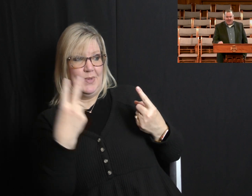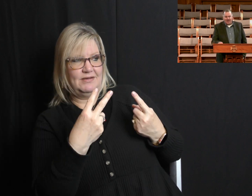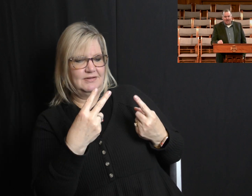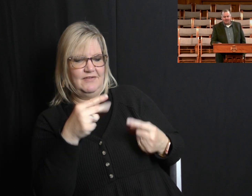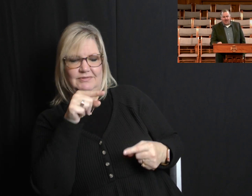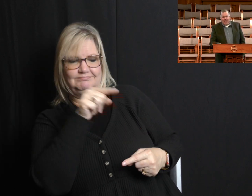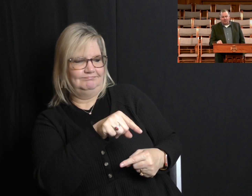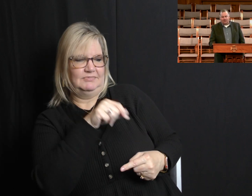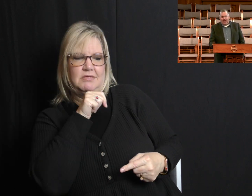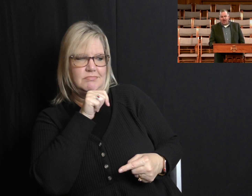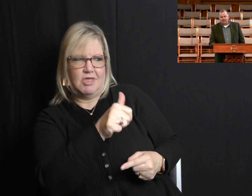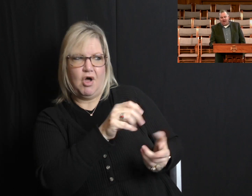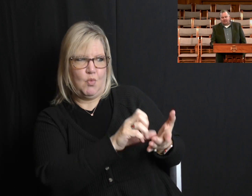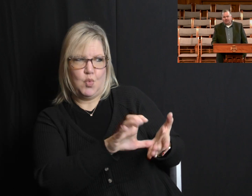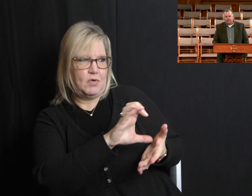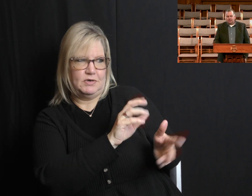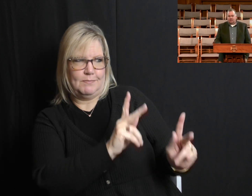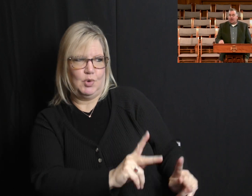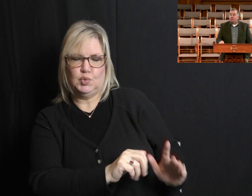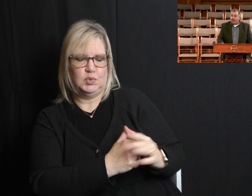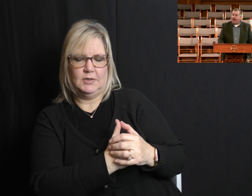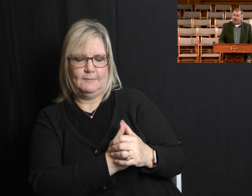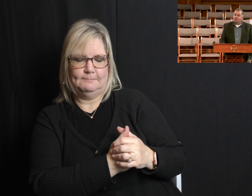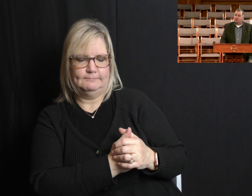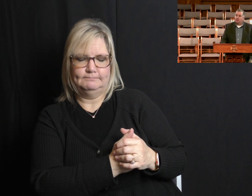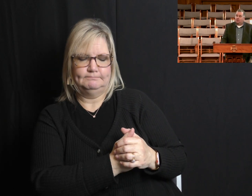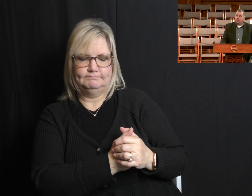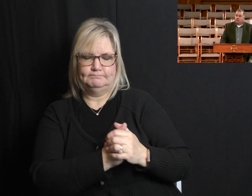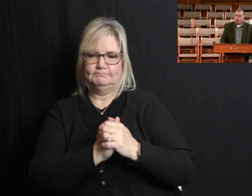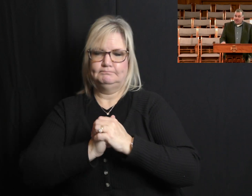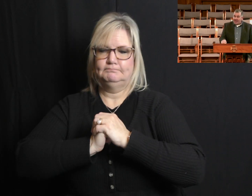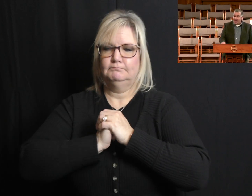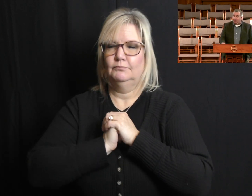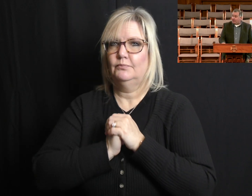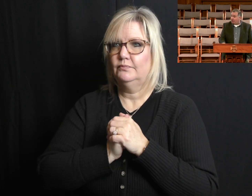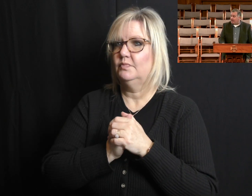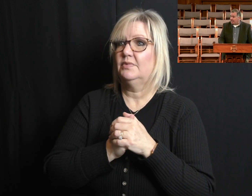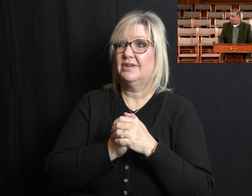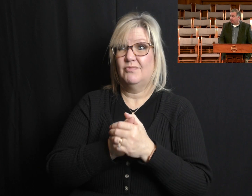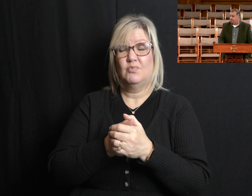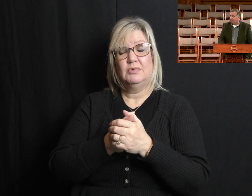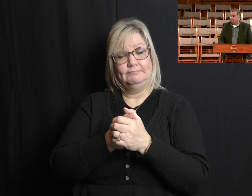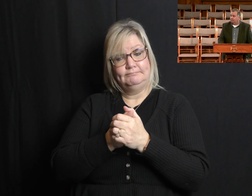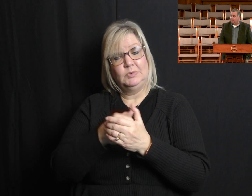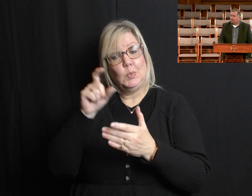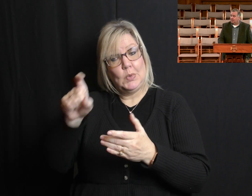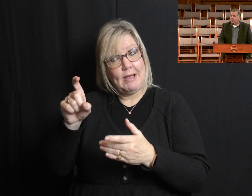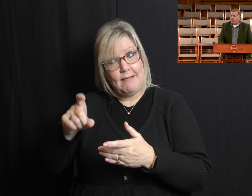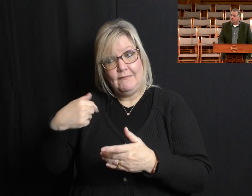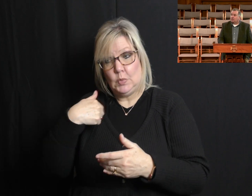we cannot deny the fact that sometimes we can be greedy.